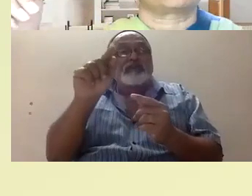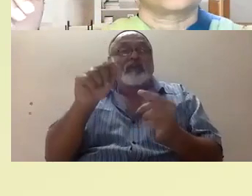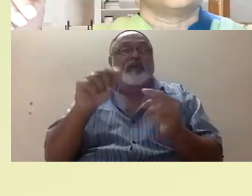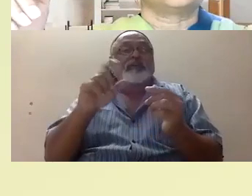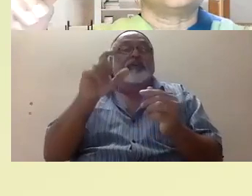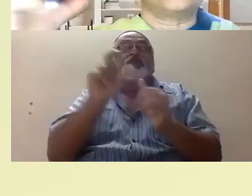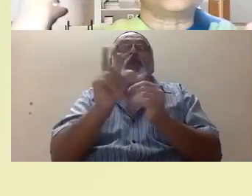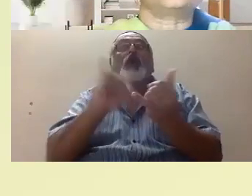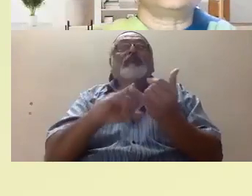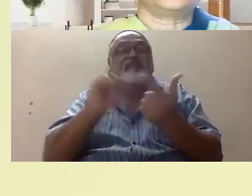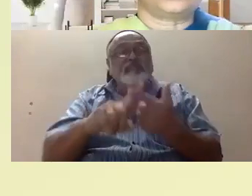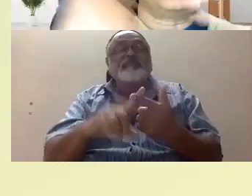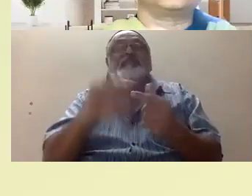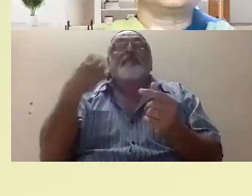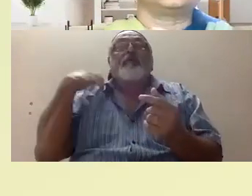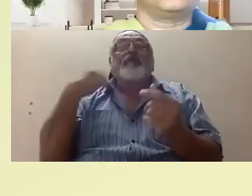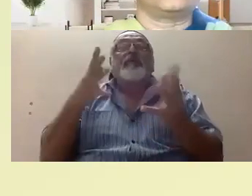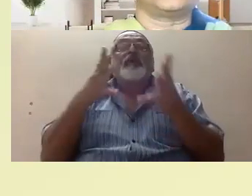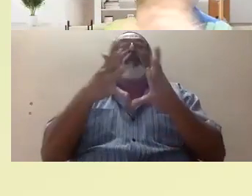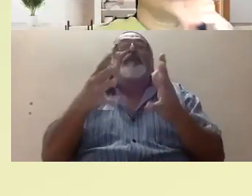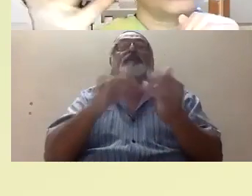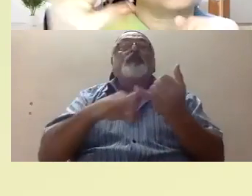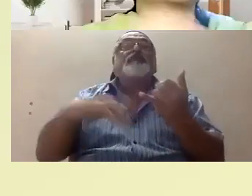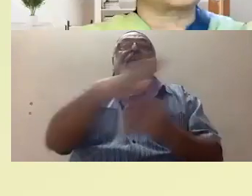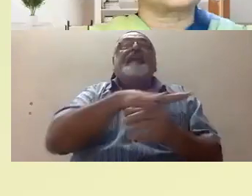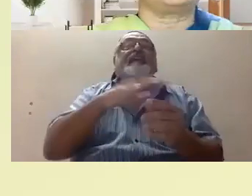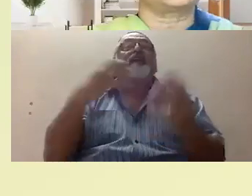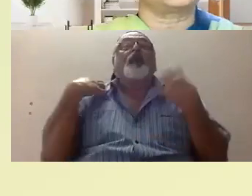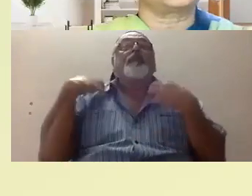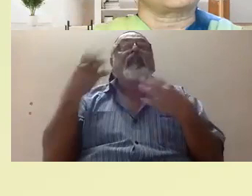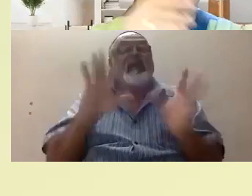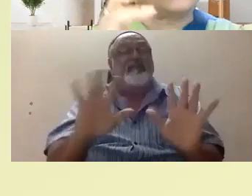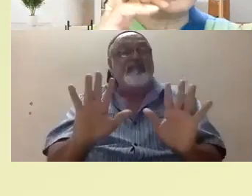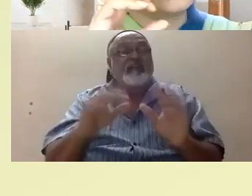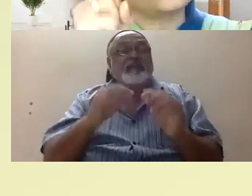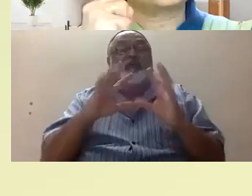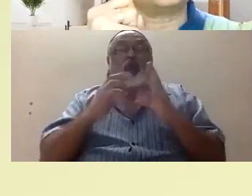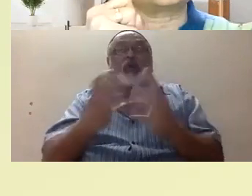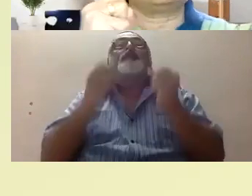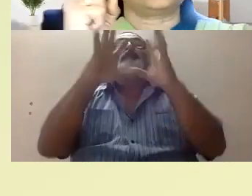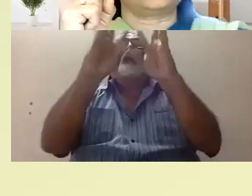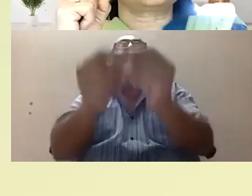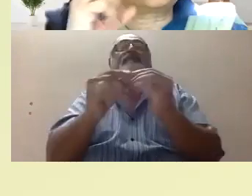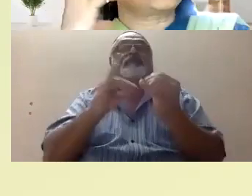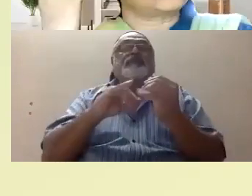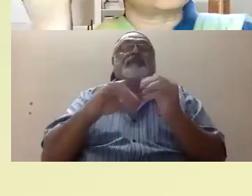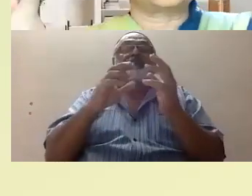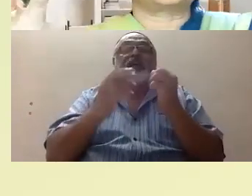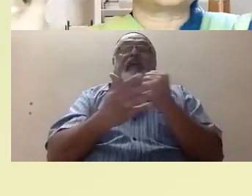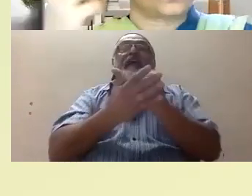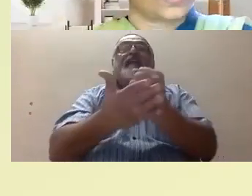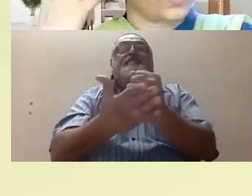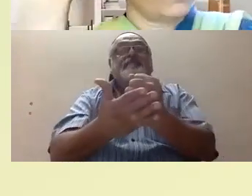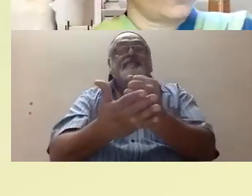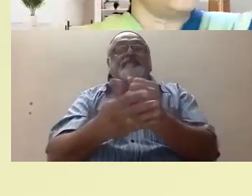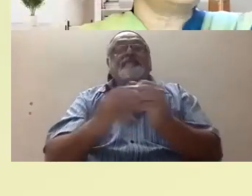the society. So that's where I think they see it as a business opportunity. Then the solution itself has to create a change. It